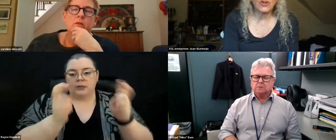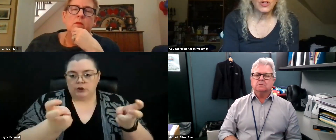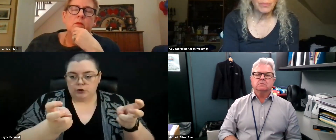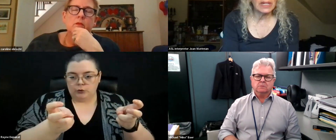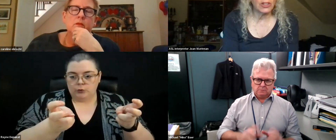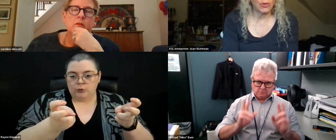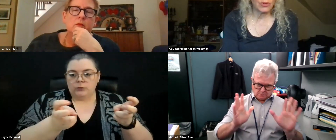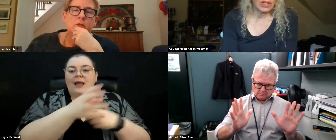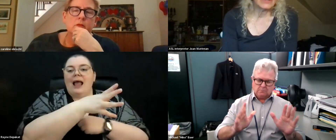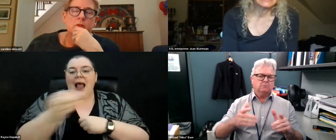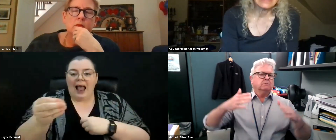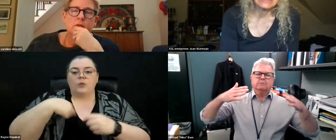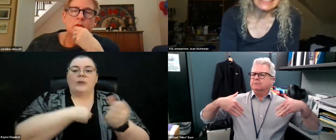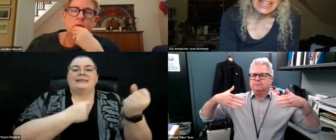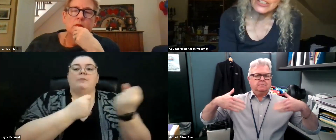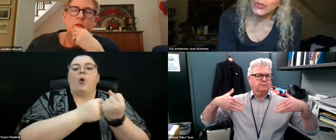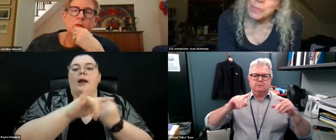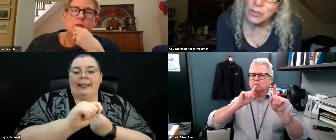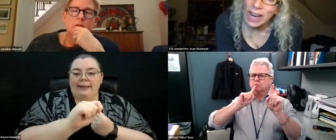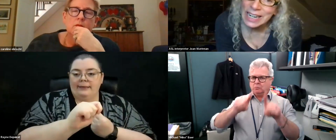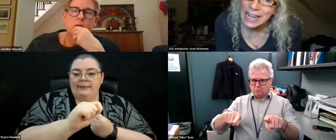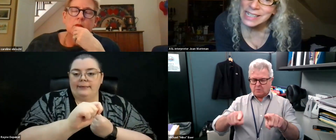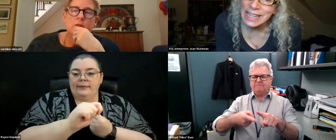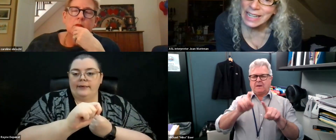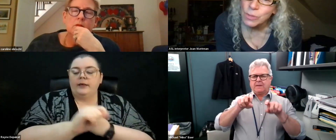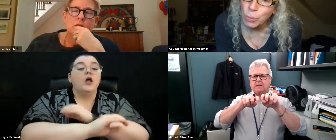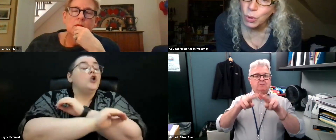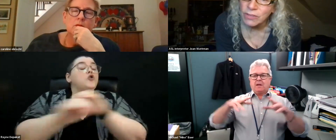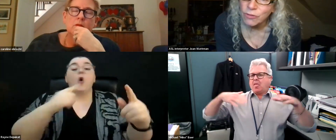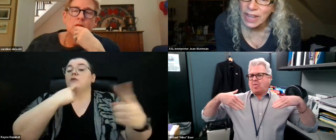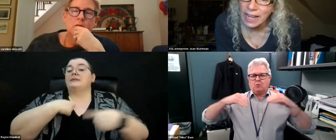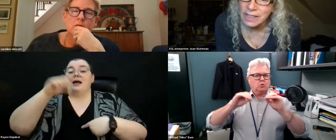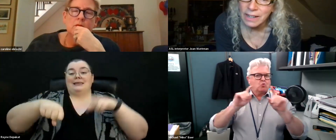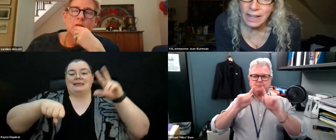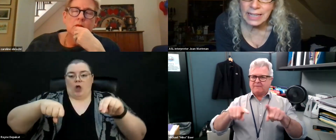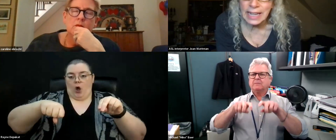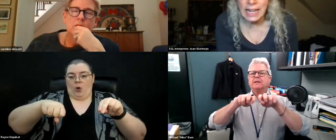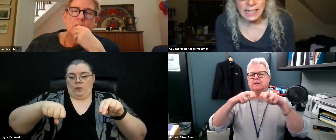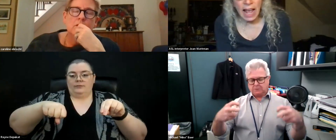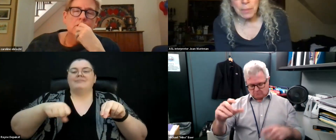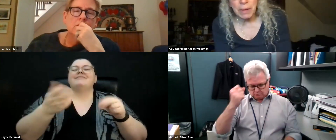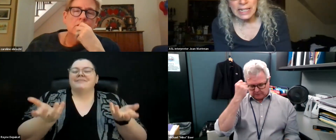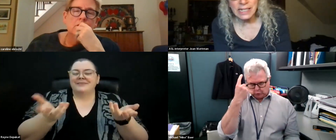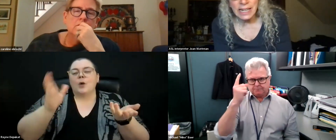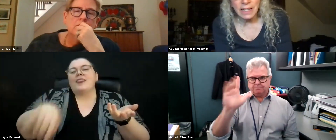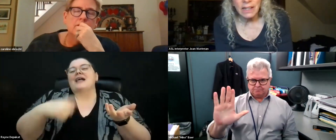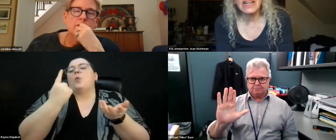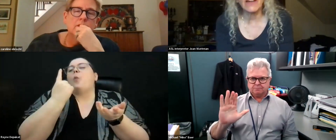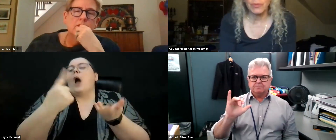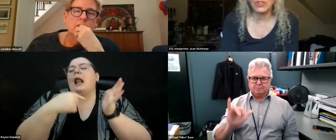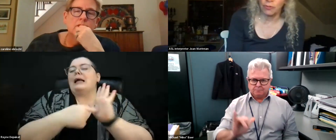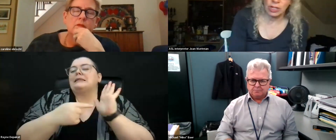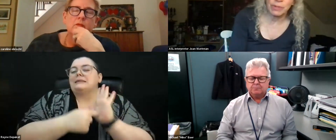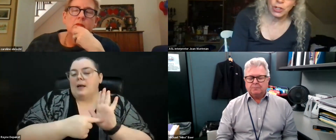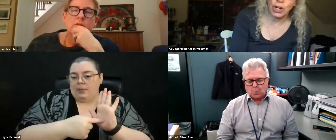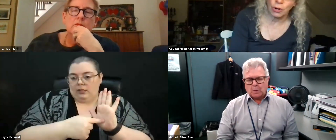that we could be, that at least the issue is being recognized and get support for that. And that hasn't happened, Mike is saying, not